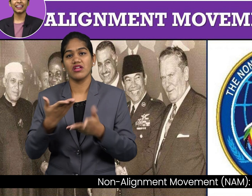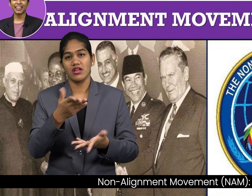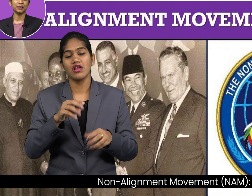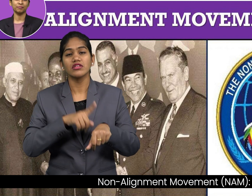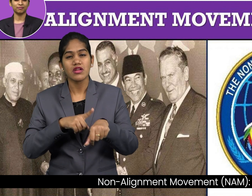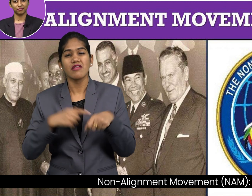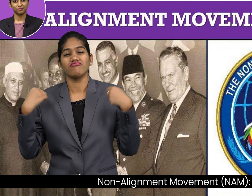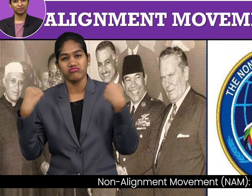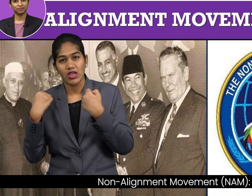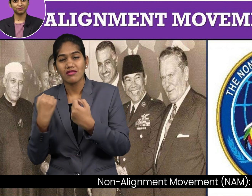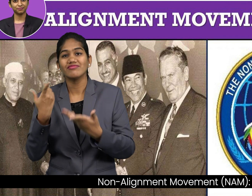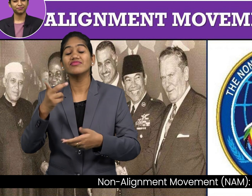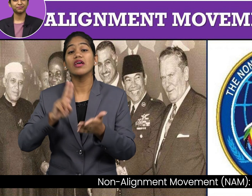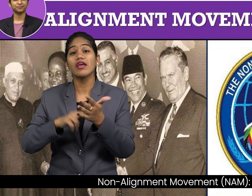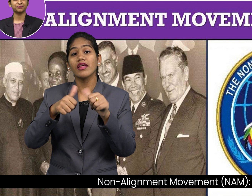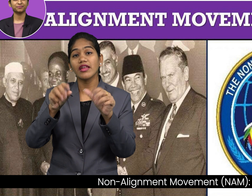NAM.